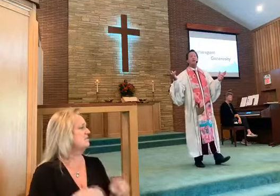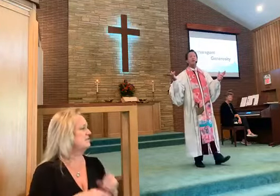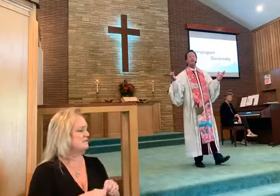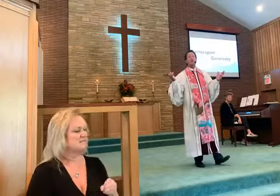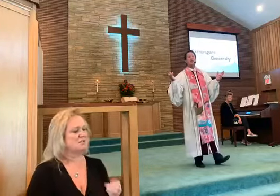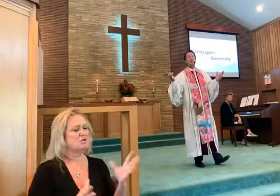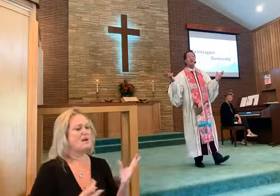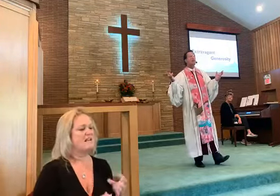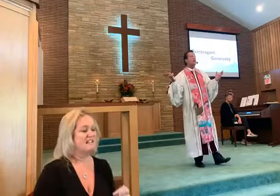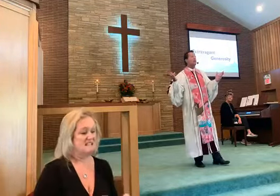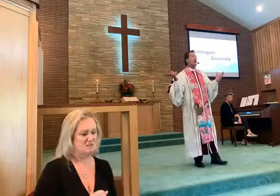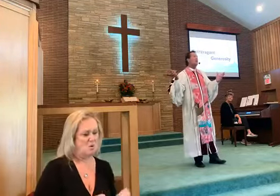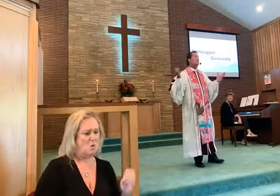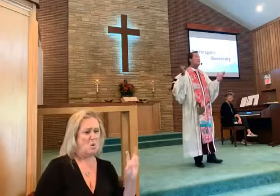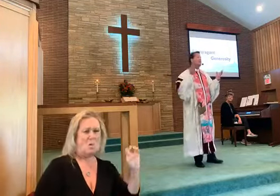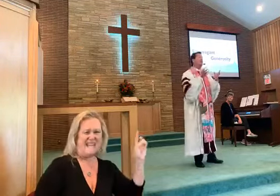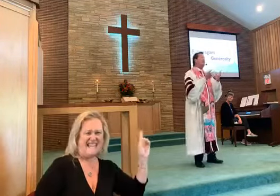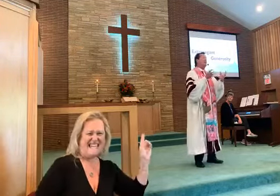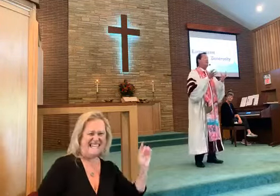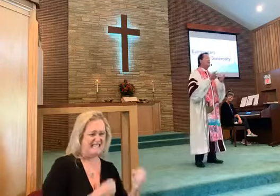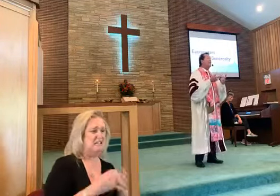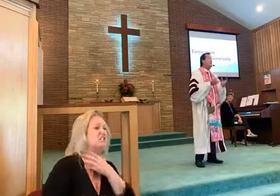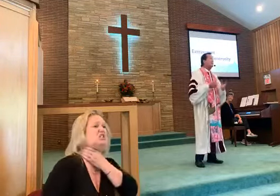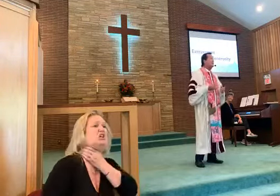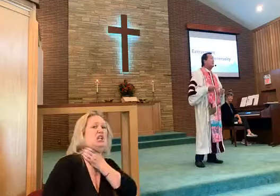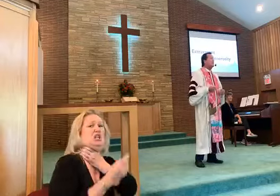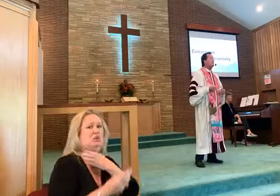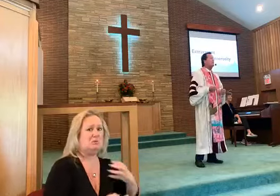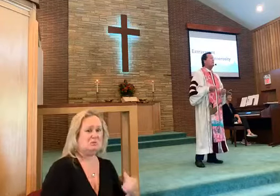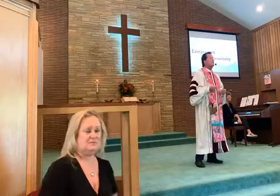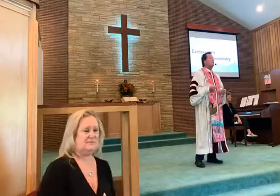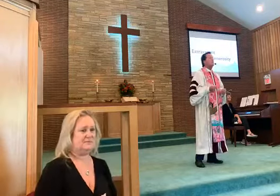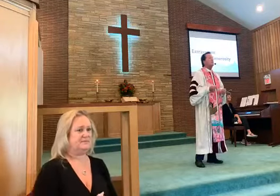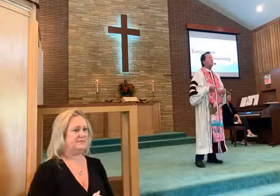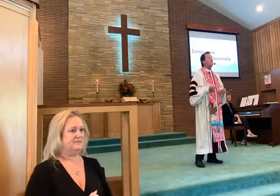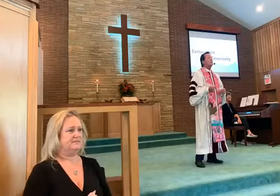of weeds and everything around you is chucking you off.